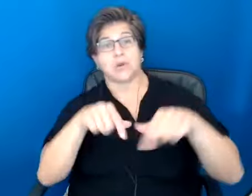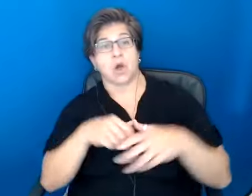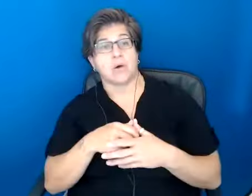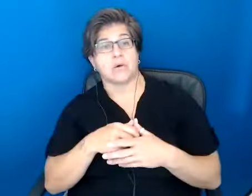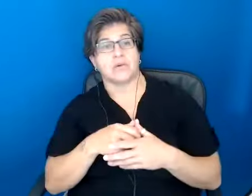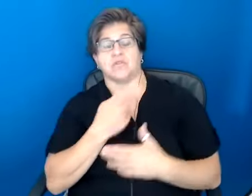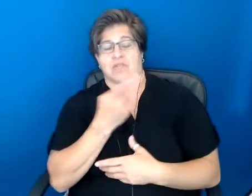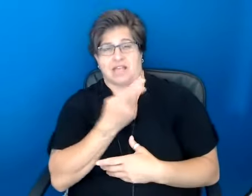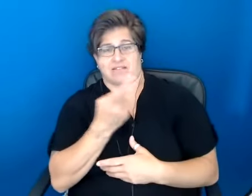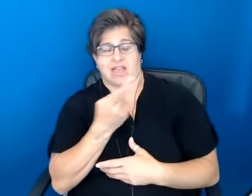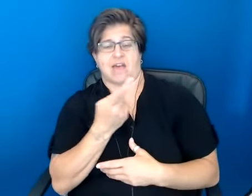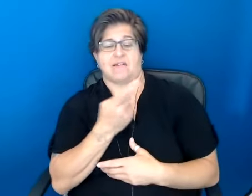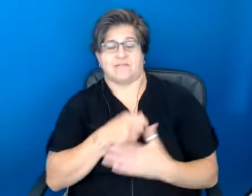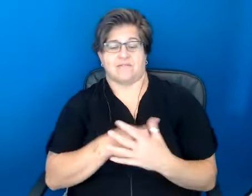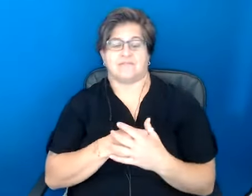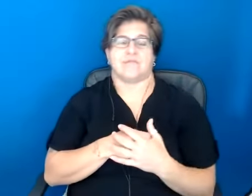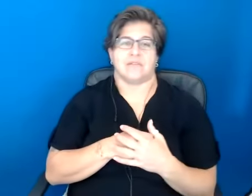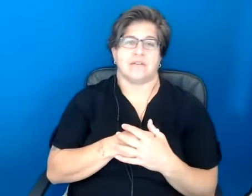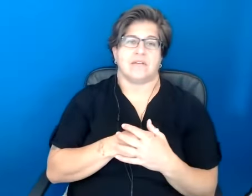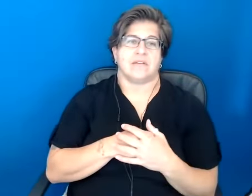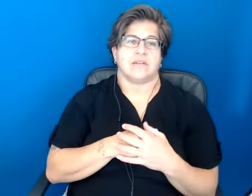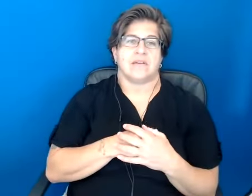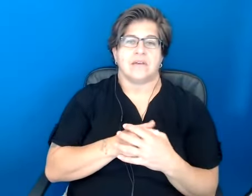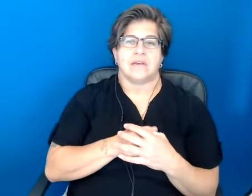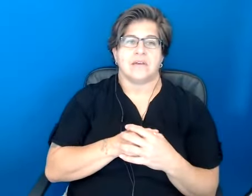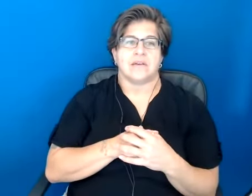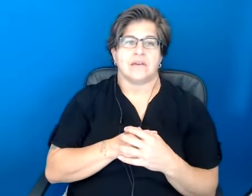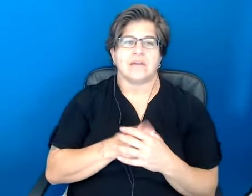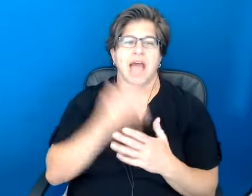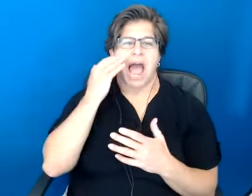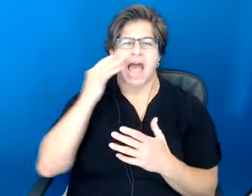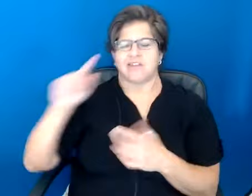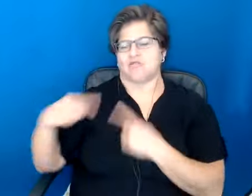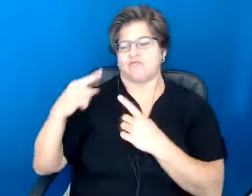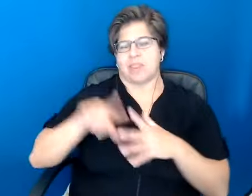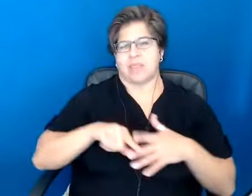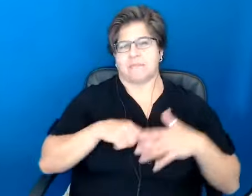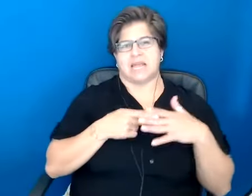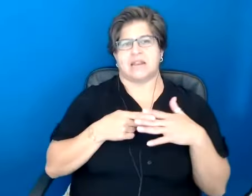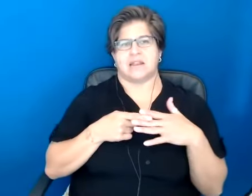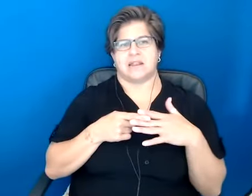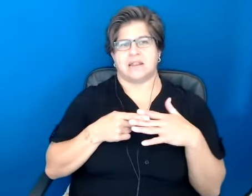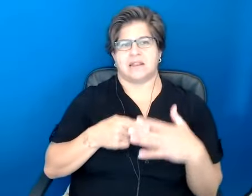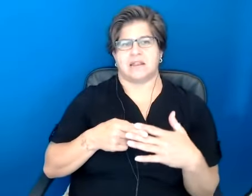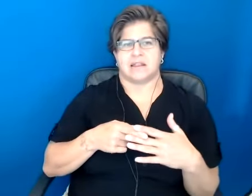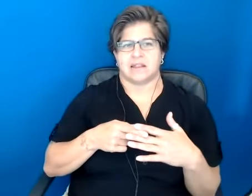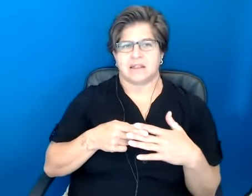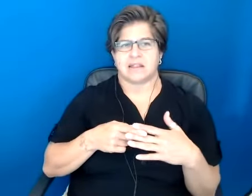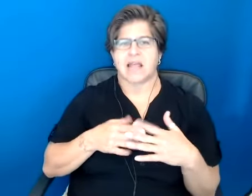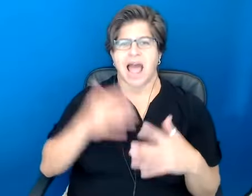to good places. He went and he sang, you know, the band, and I got allowed to go. So that was me and him. That's how we just went